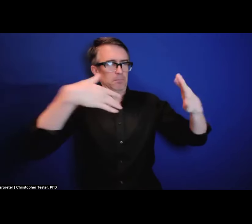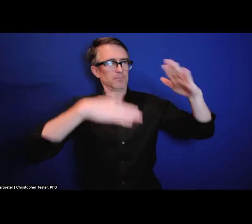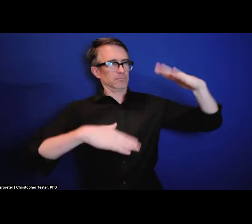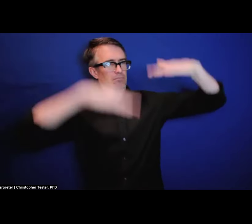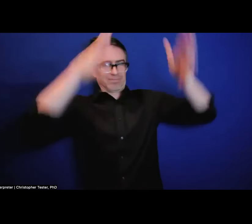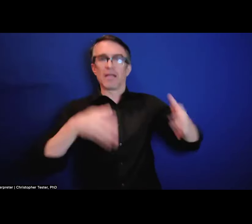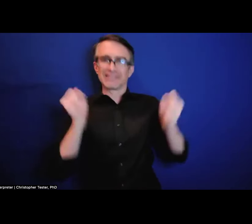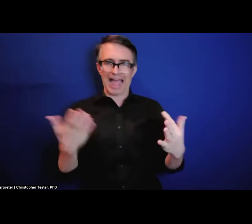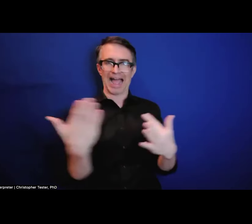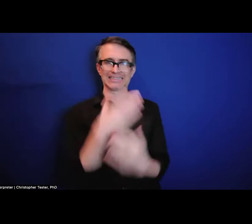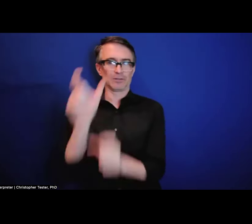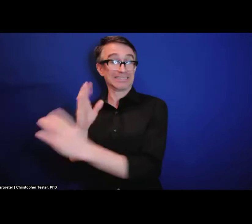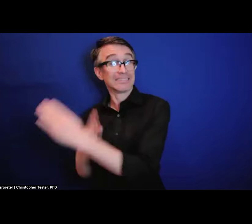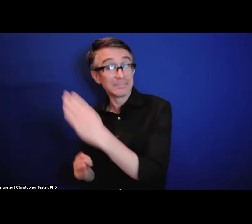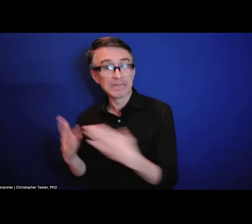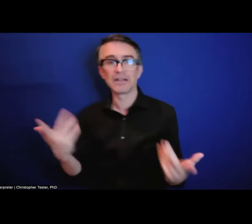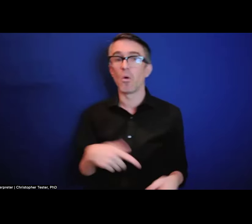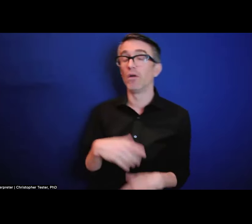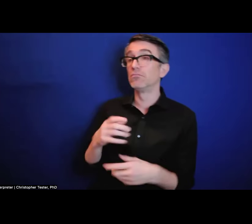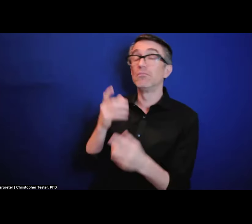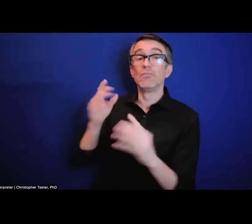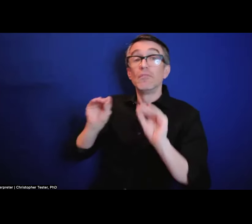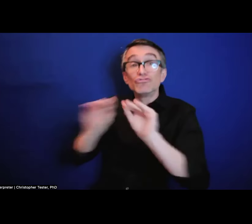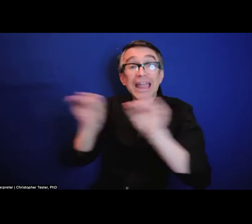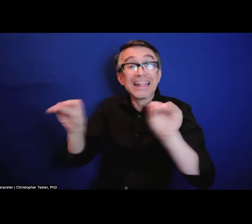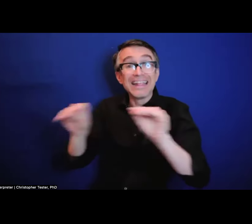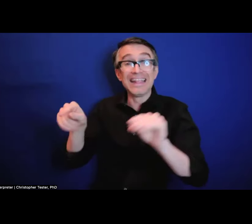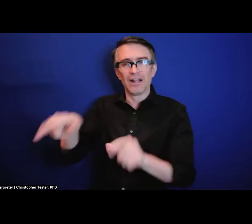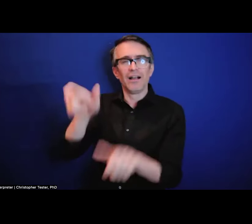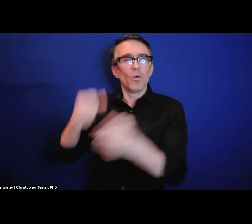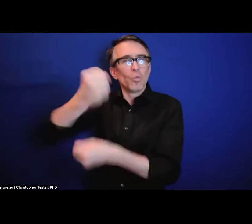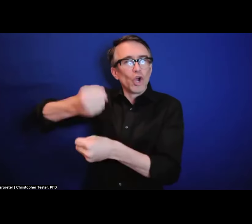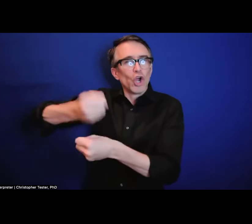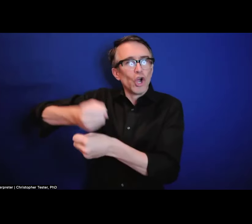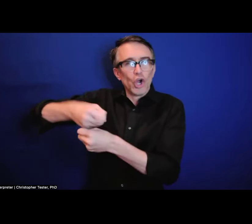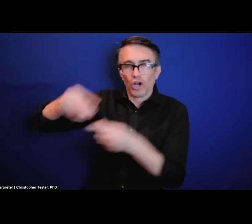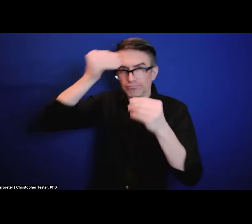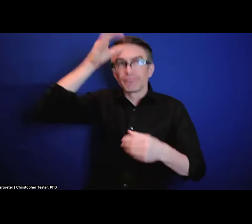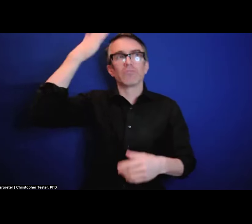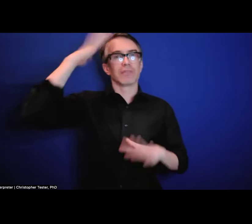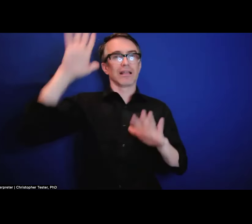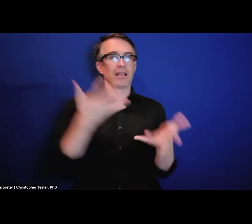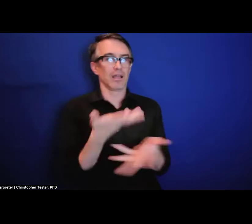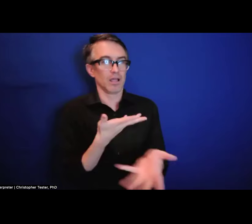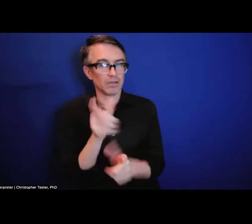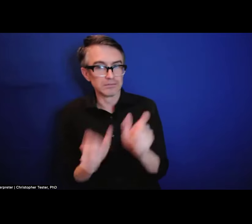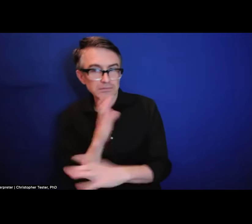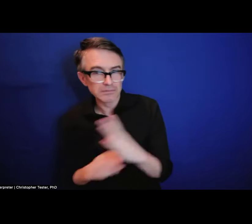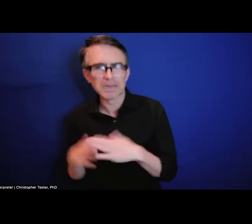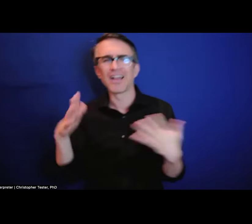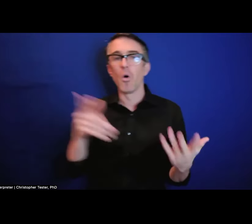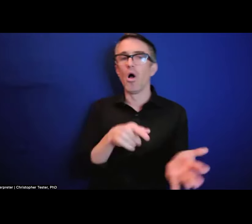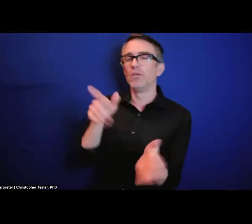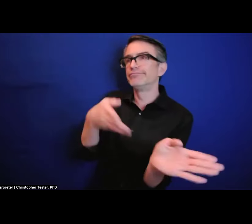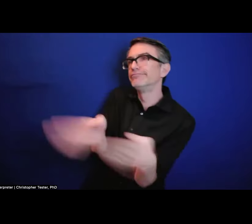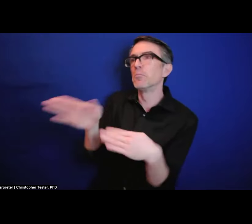rights-based. Under the World Bank's environmental and social framework, and in particular with the environmental and social standard number